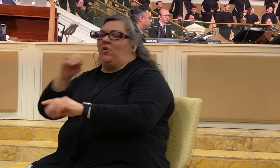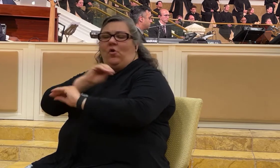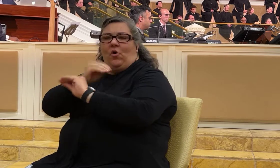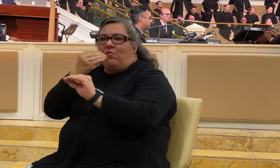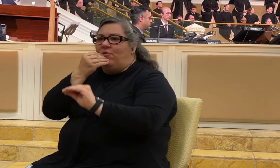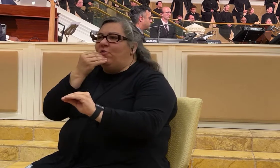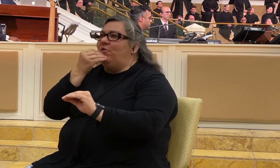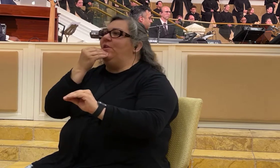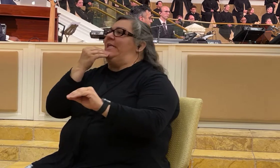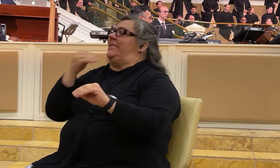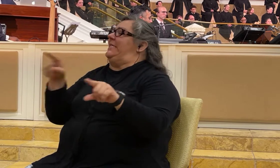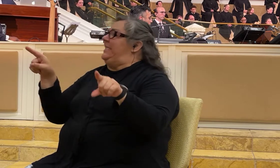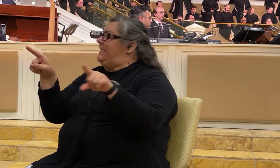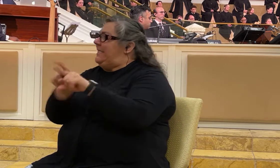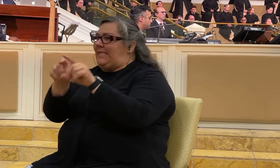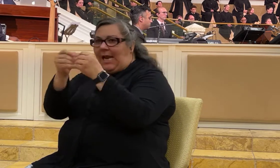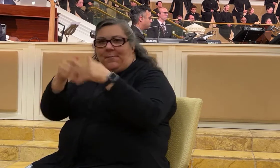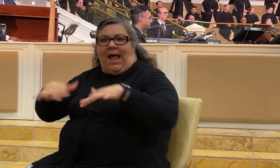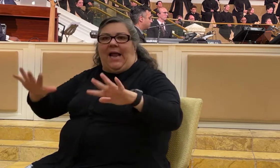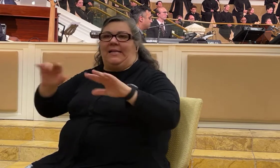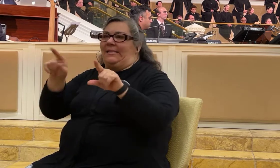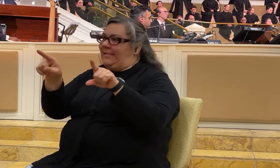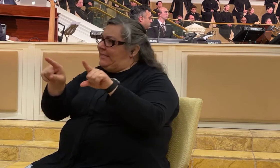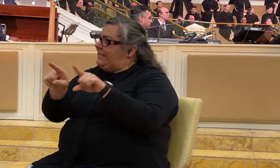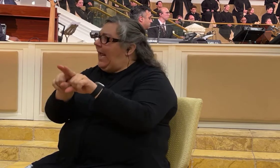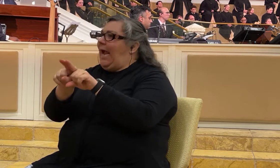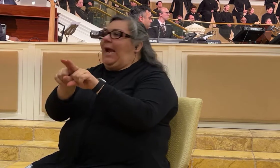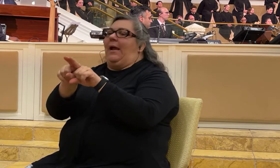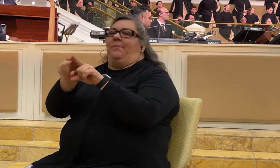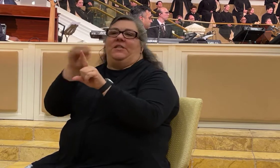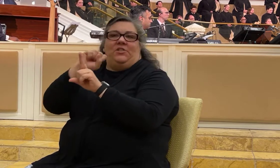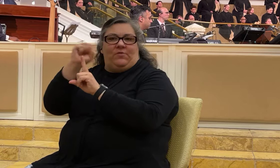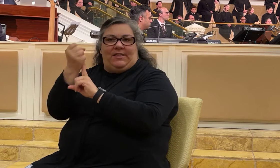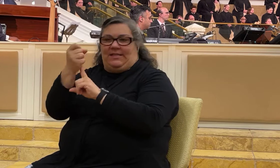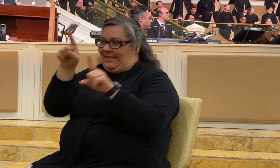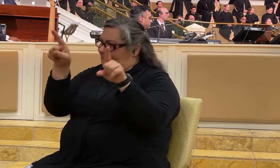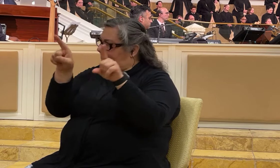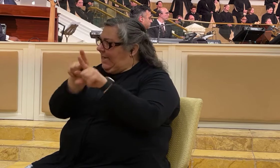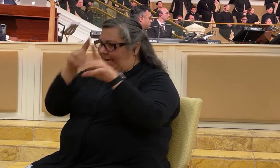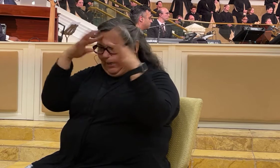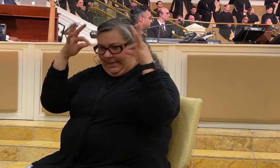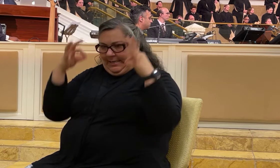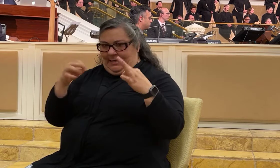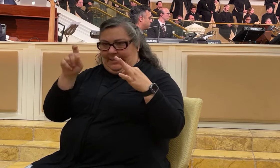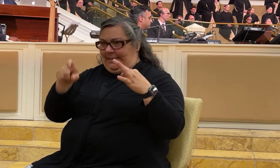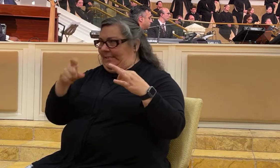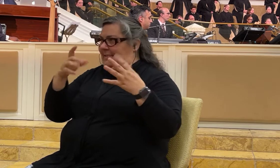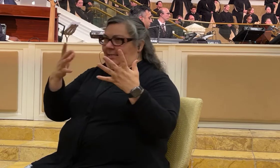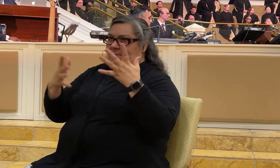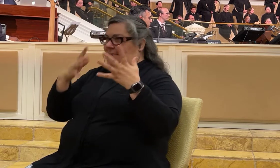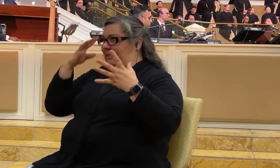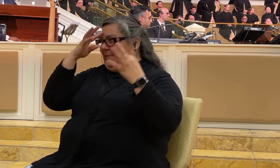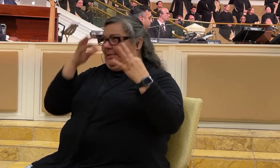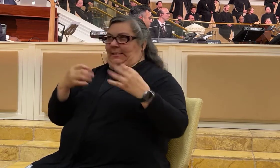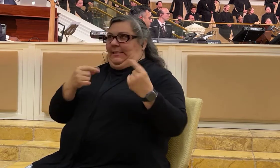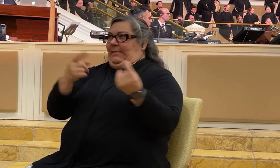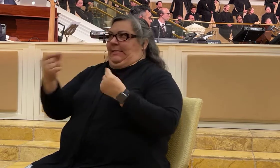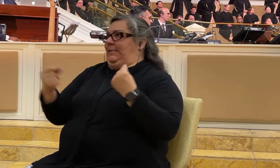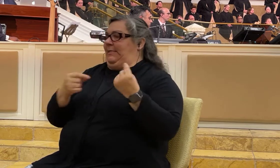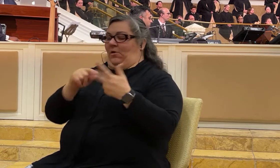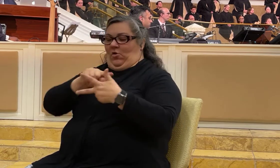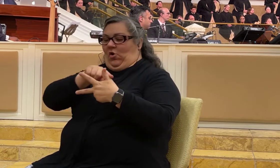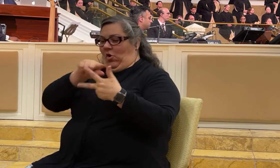same land. All of them have the same decisions to make. All of them have the